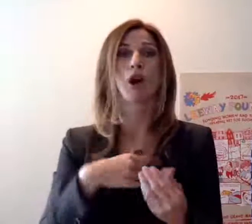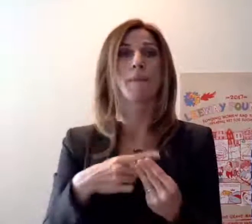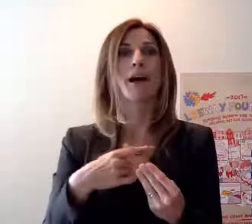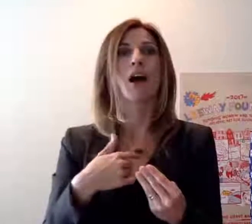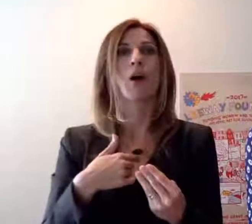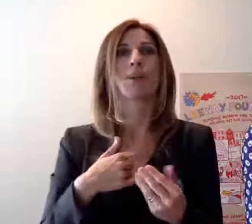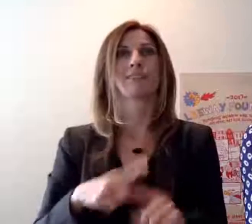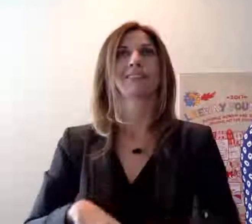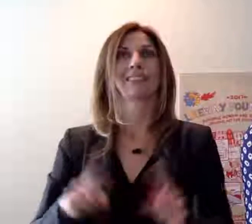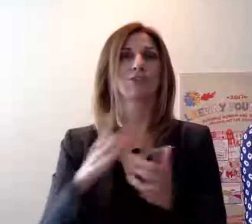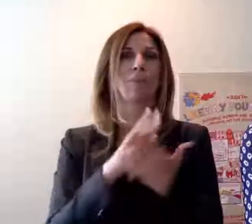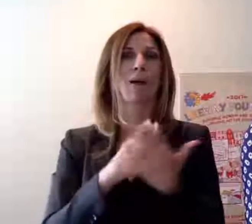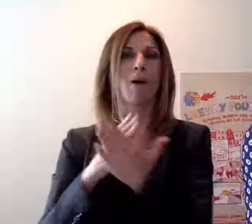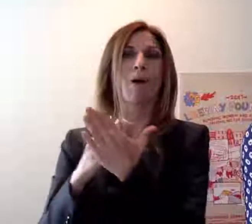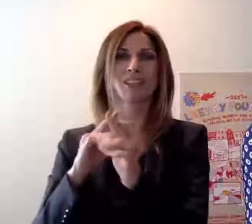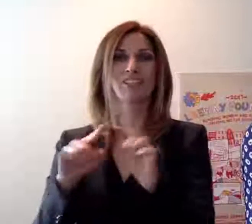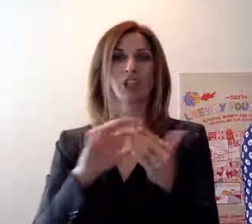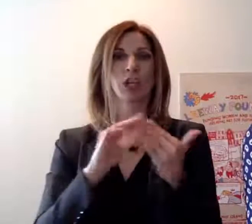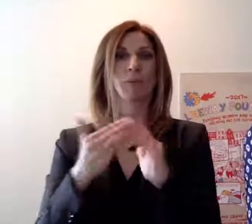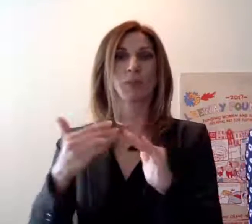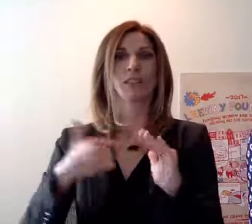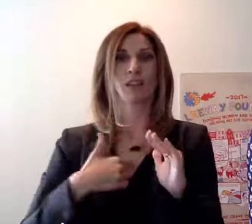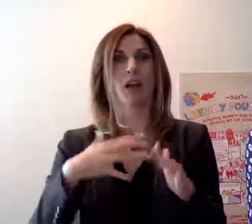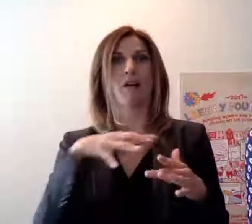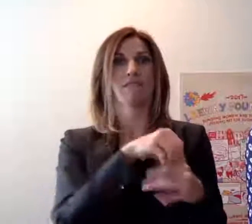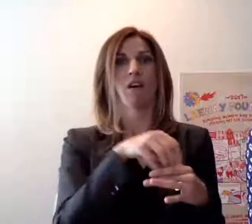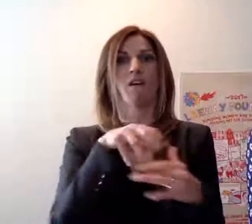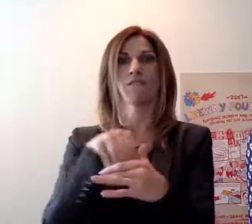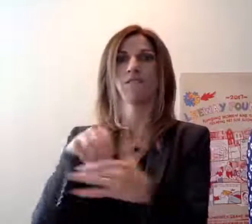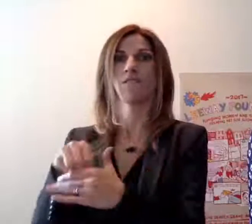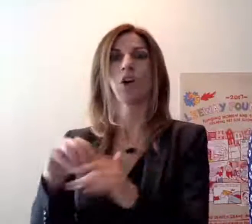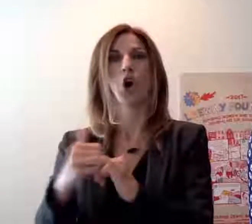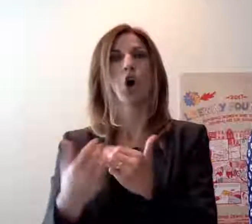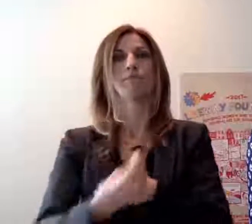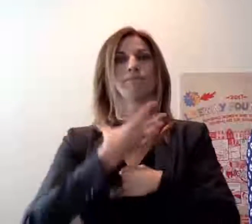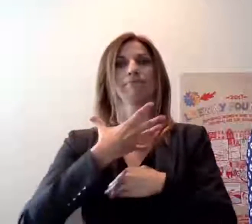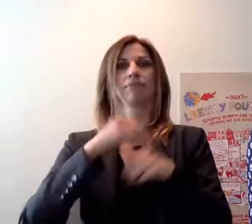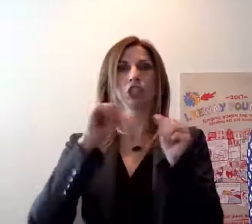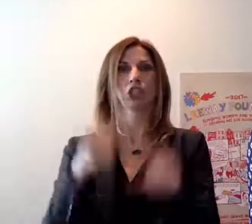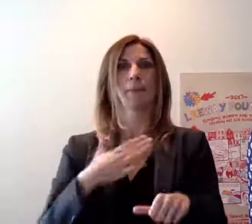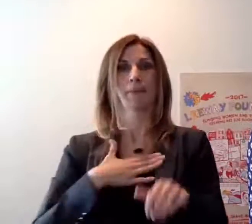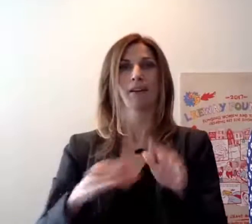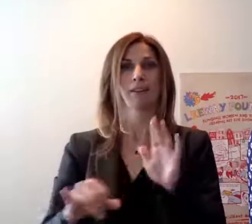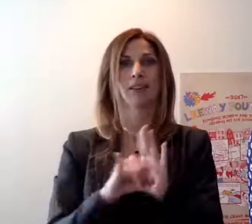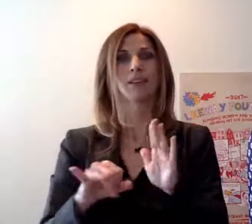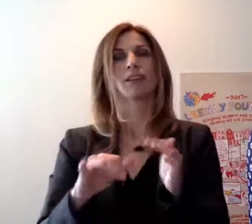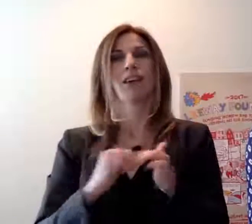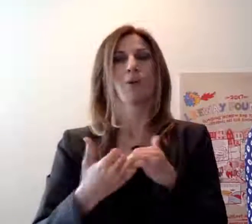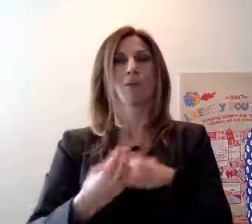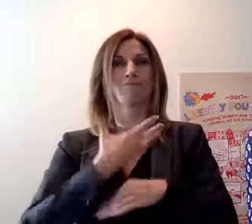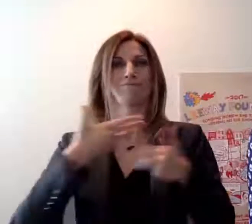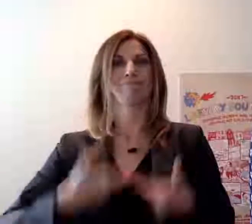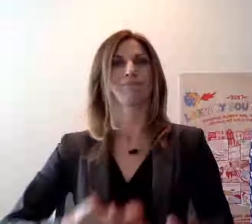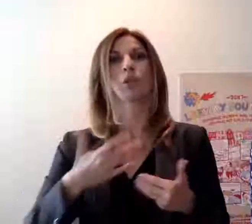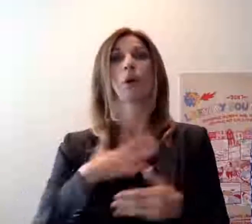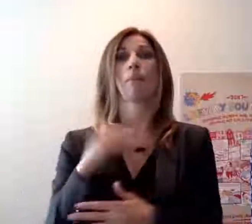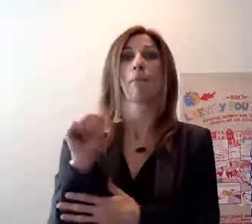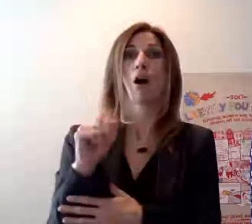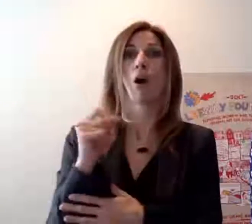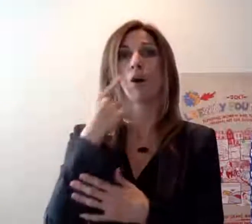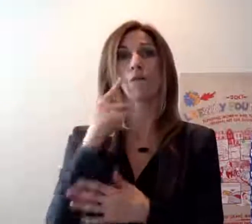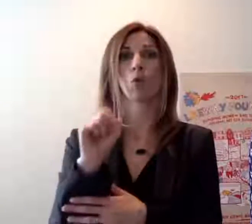how different aspects of those communities that I'm part of all inform my identity. And my Art for Social